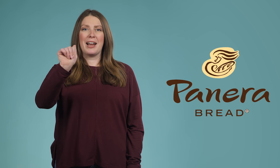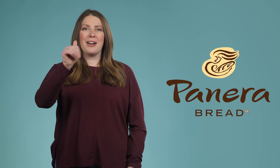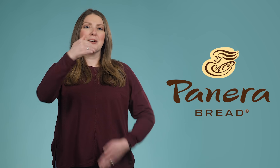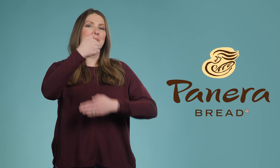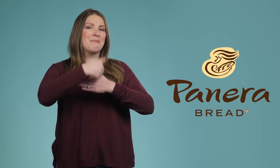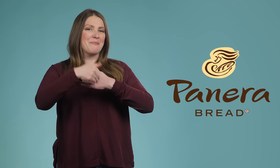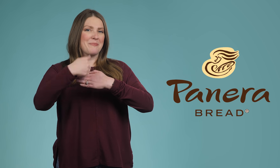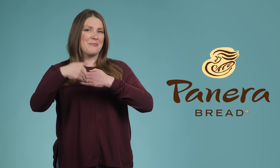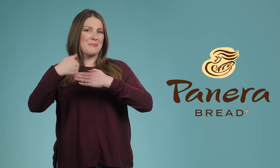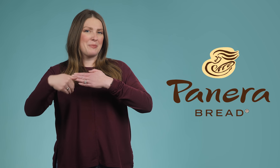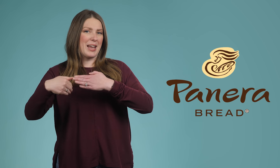Panera Bread.